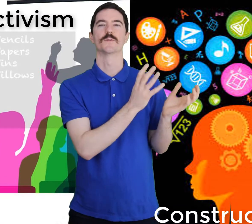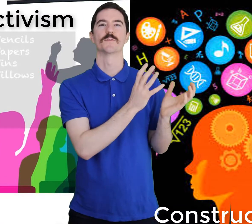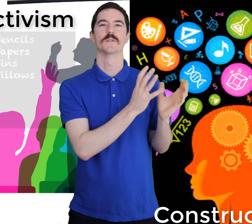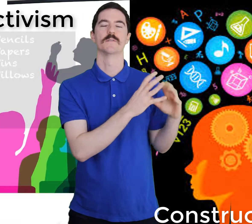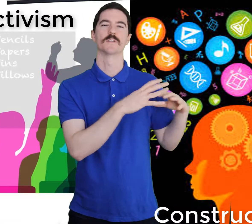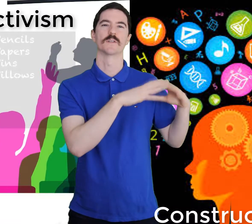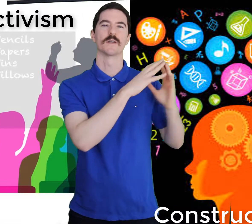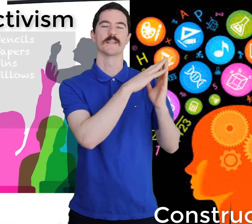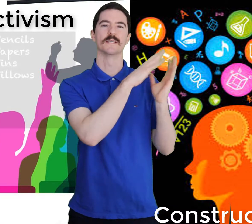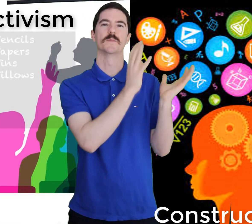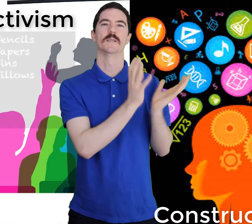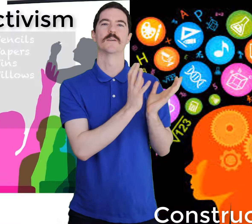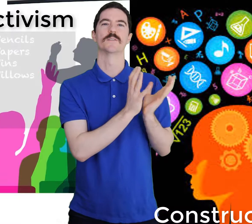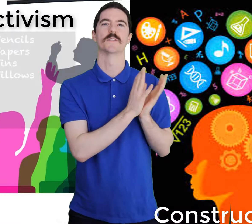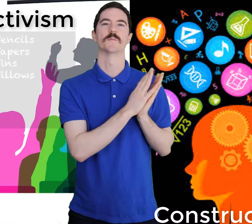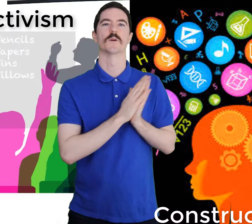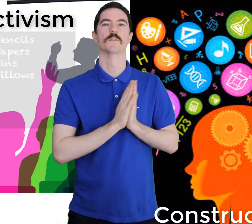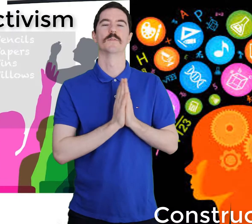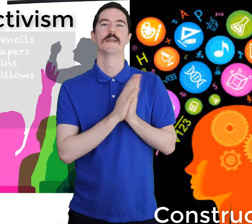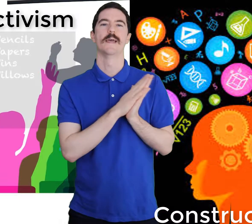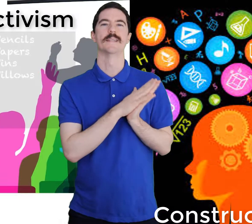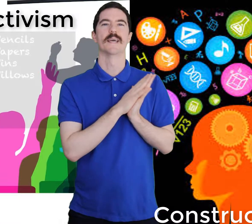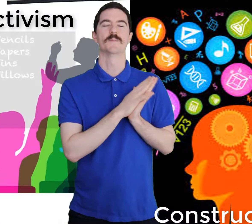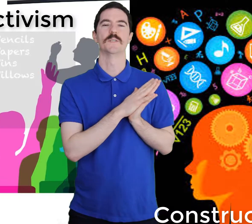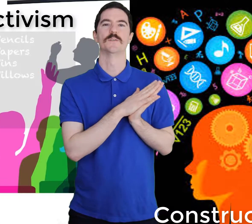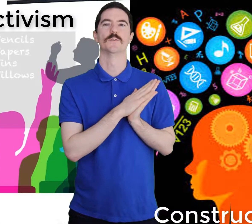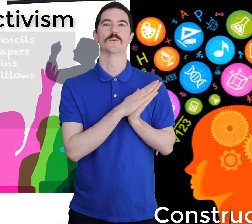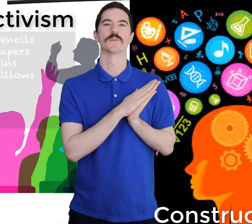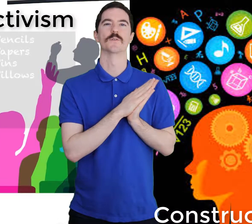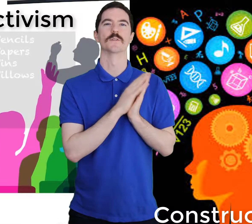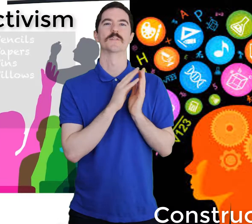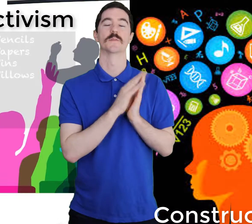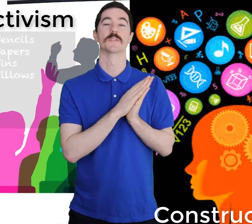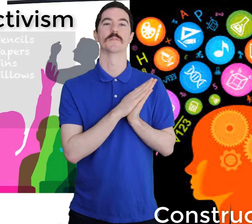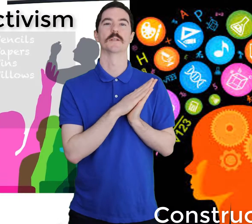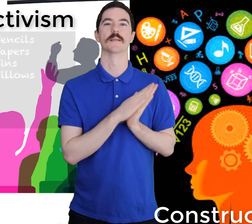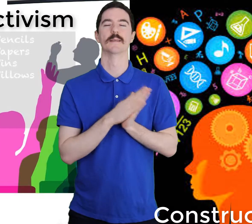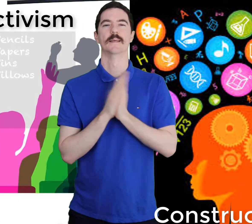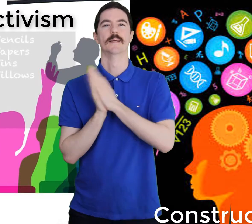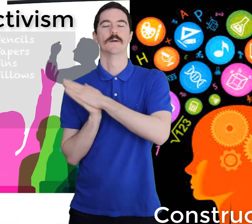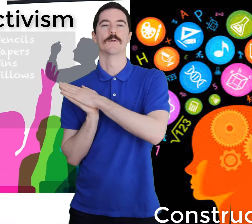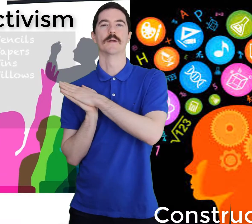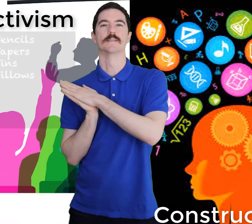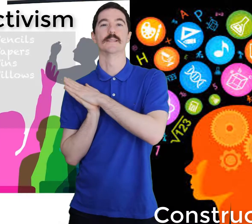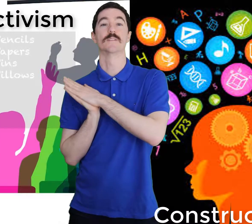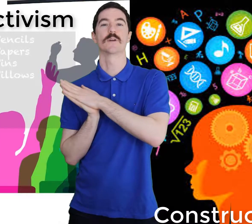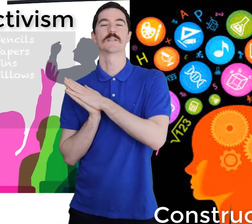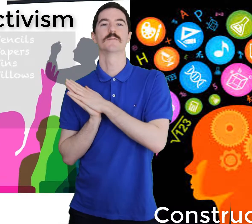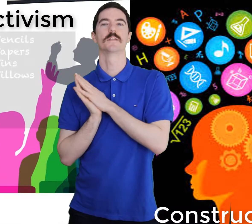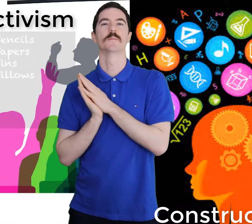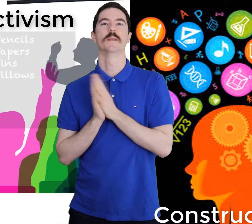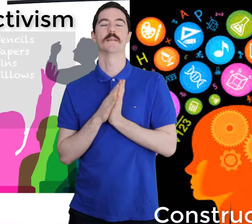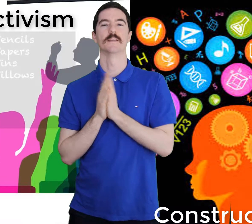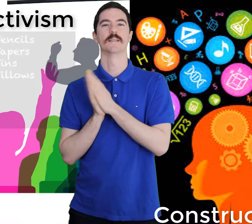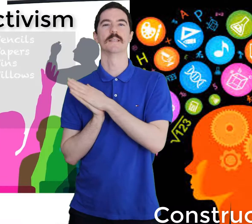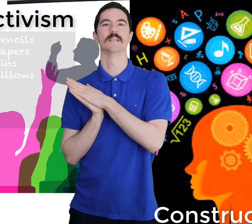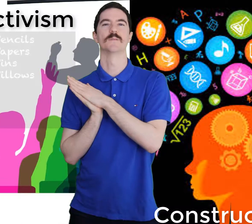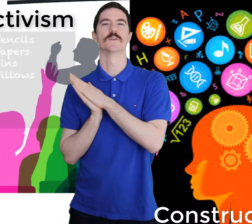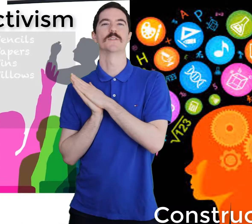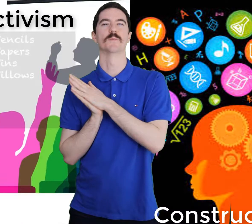to intervention, kind of these big concepts of adapting to your students specifically. Whereas Instructivism, the thing that needs most